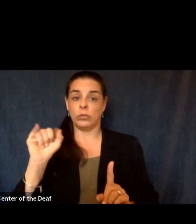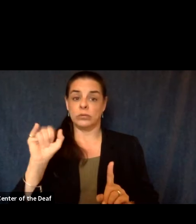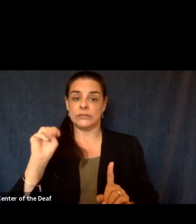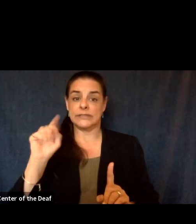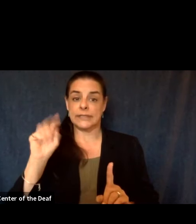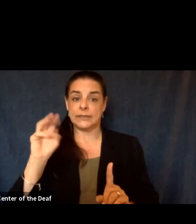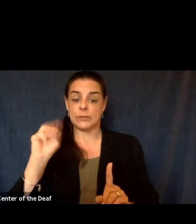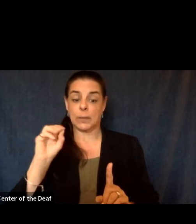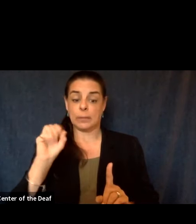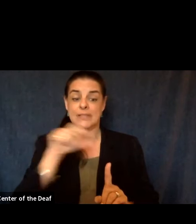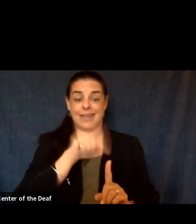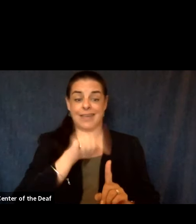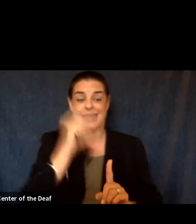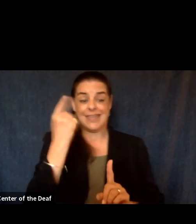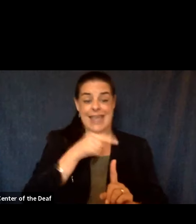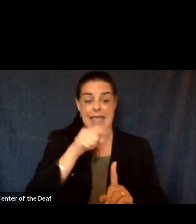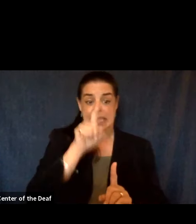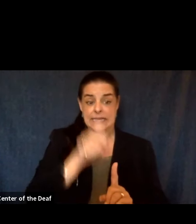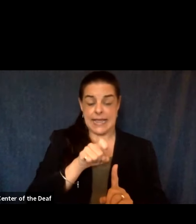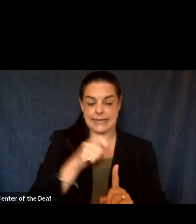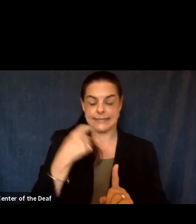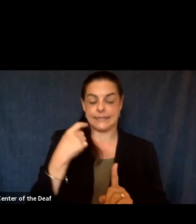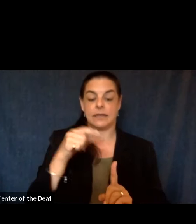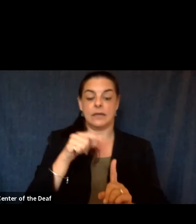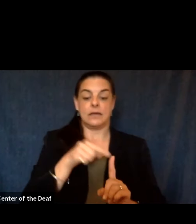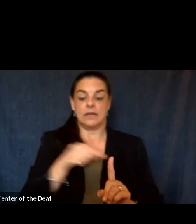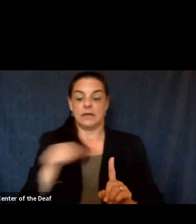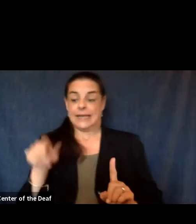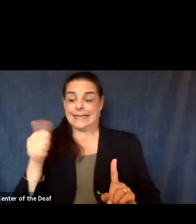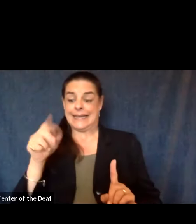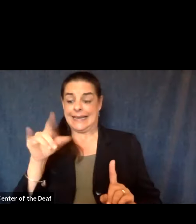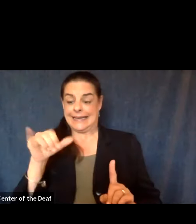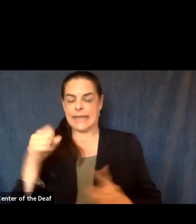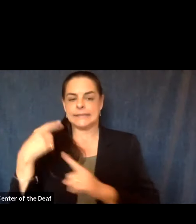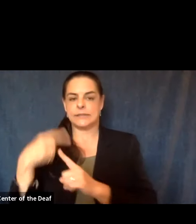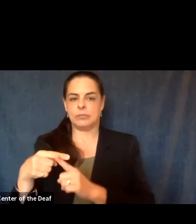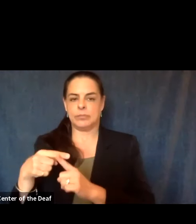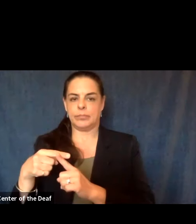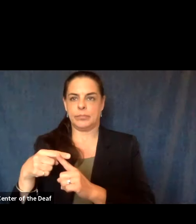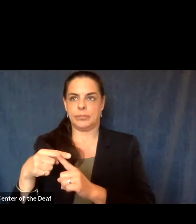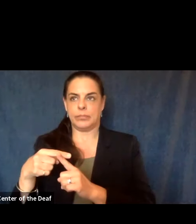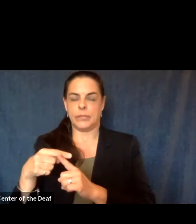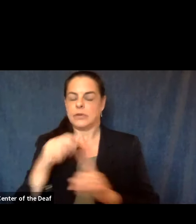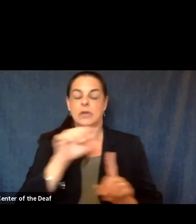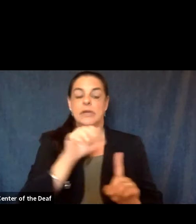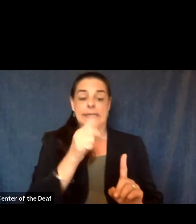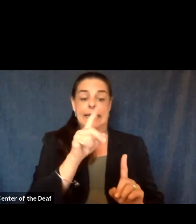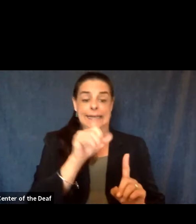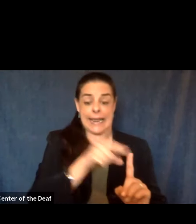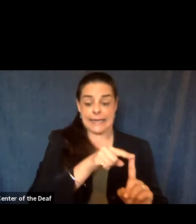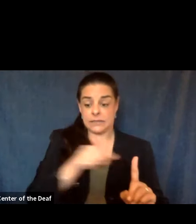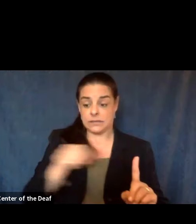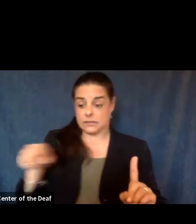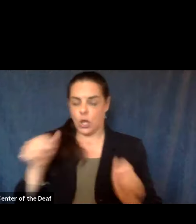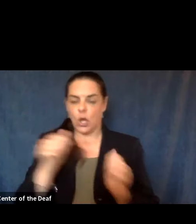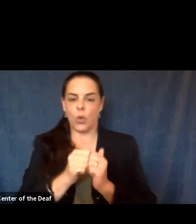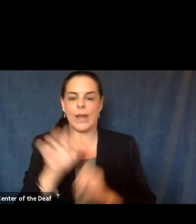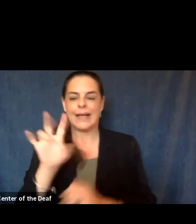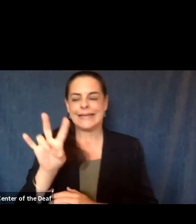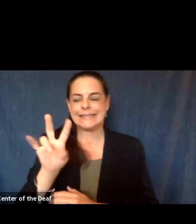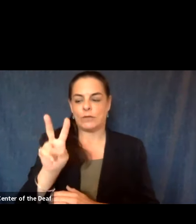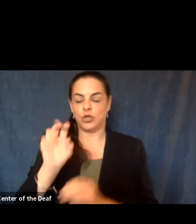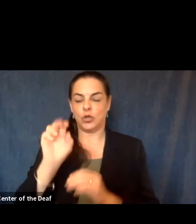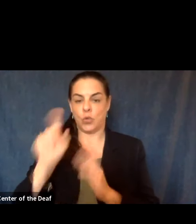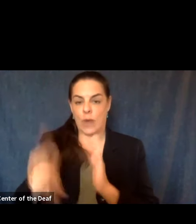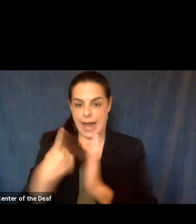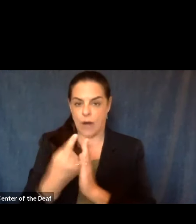they were tested, plus 72 hours or with 72 hours fever-free and starting to